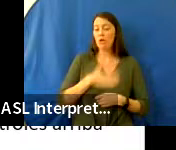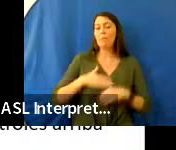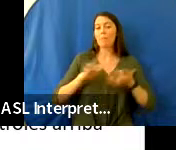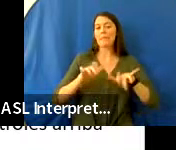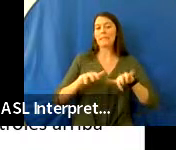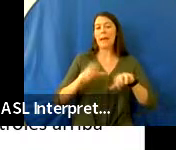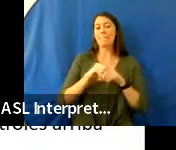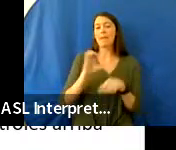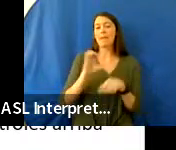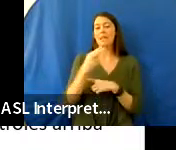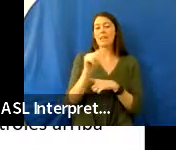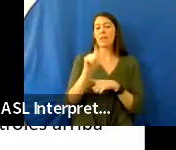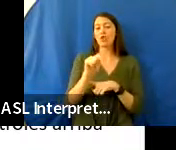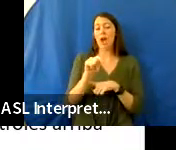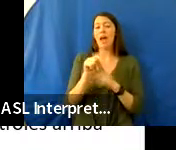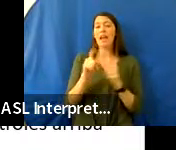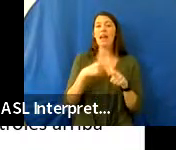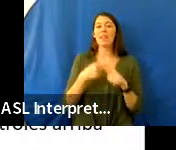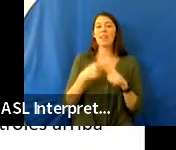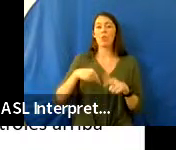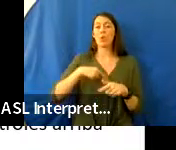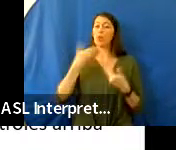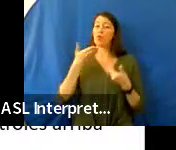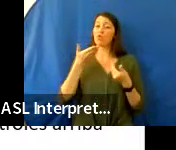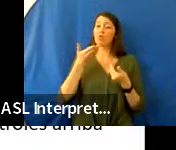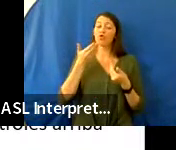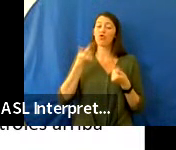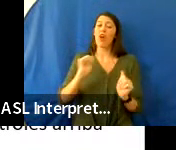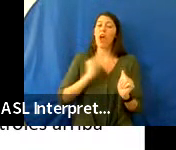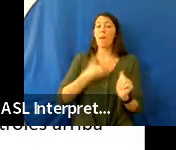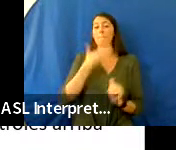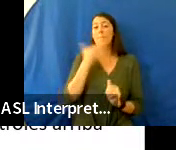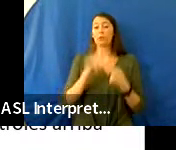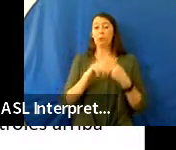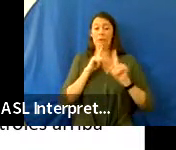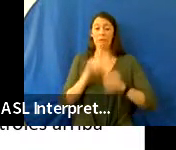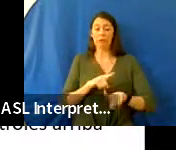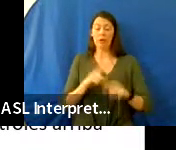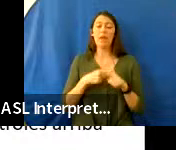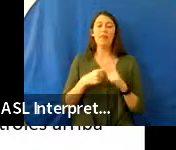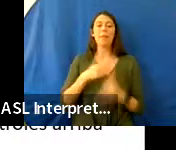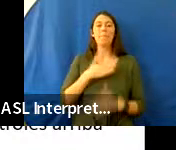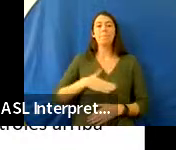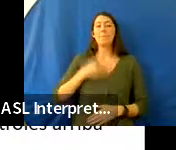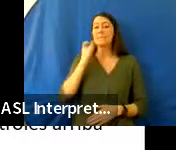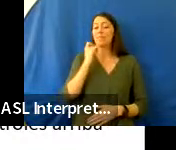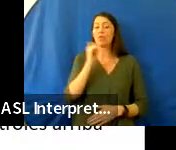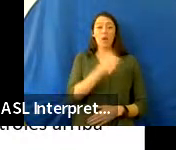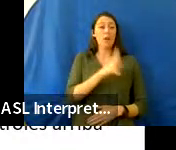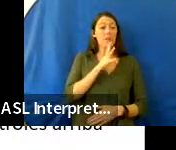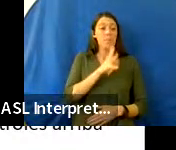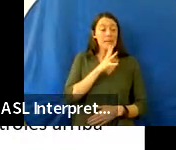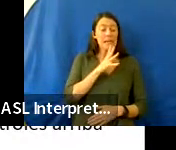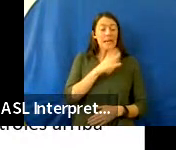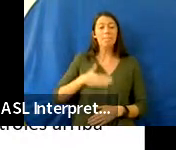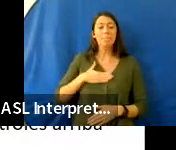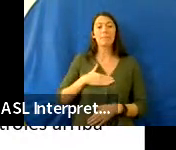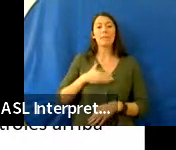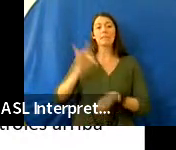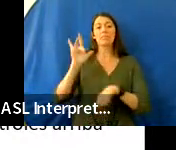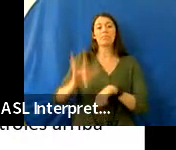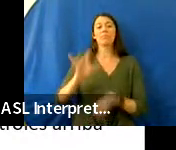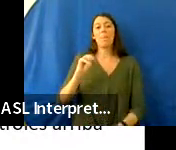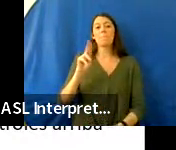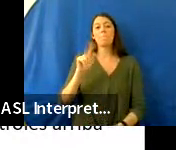we will do our best to answer. And finally, please mute yourself if you're not speaking. The last friendly reminder